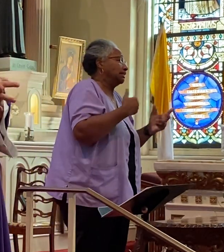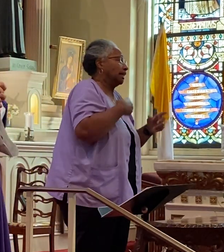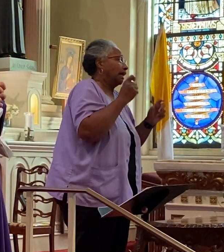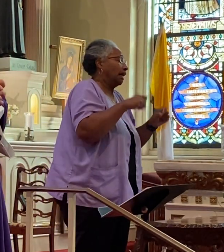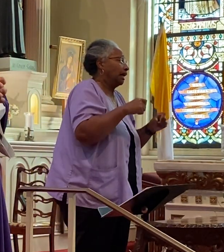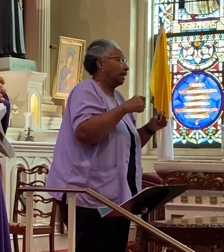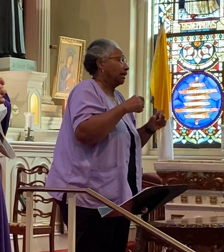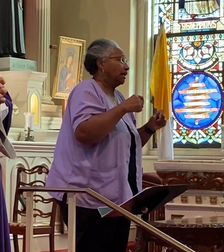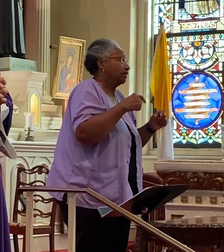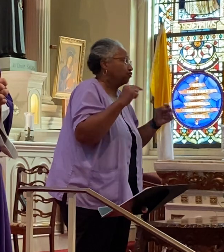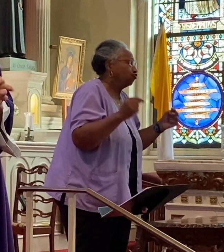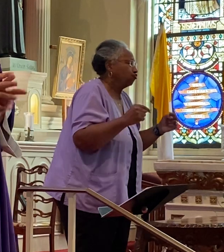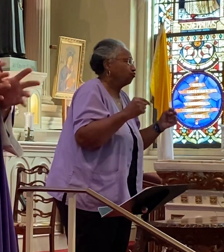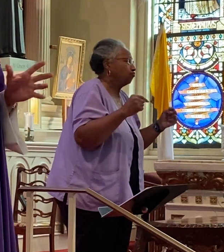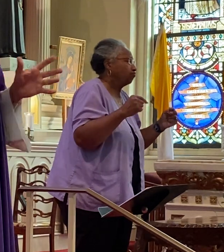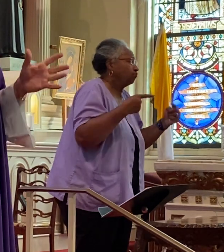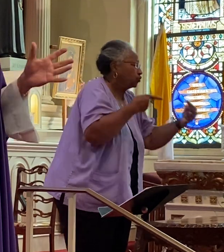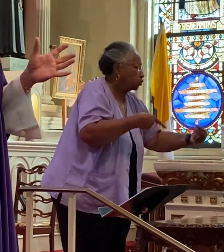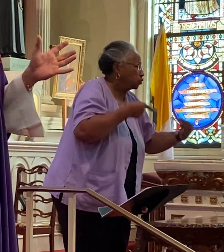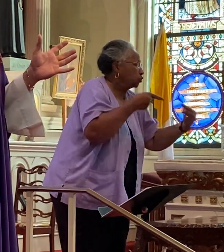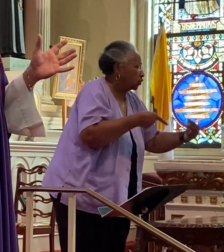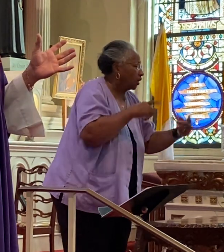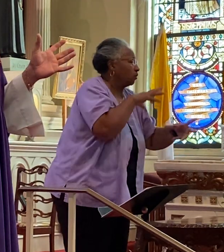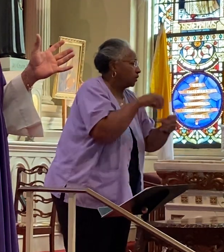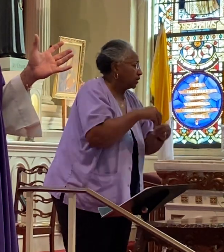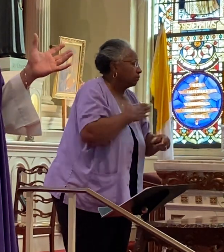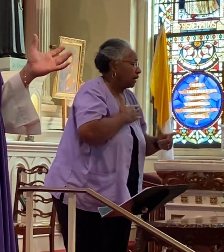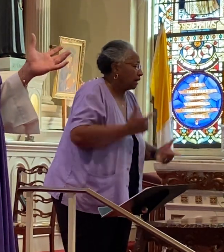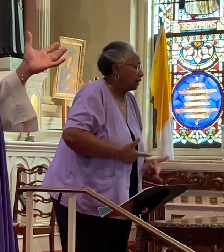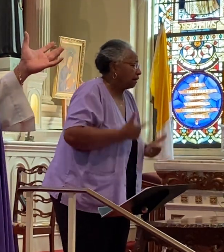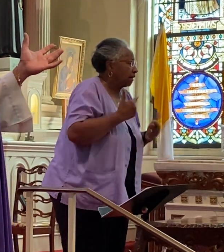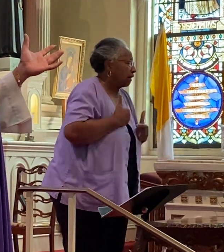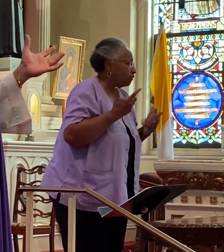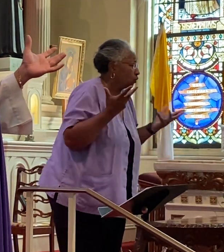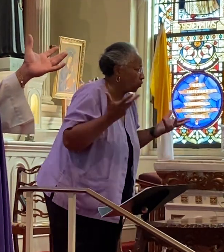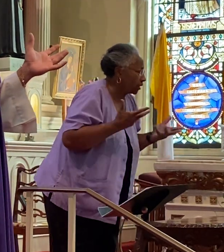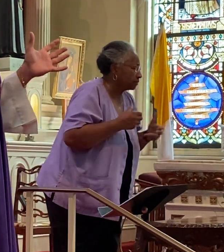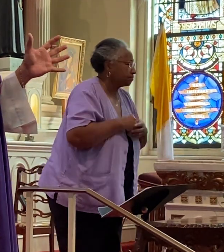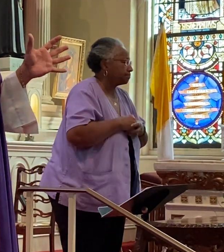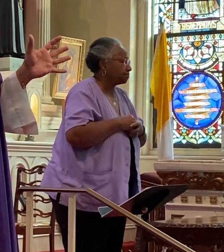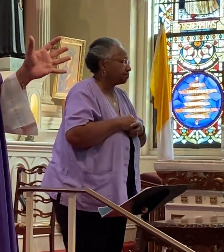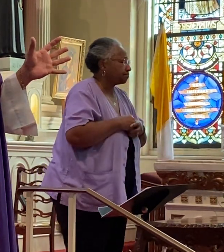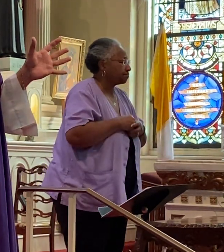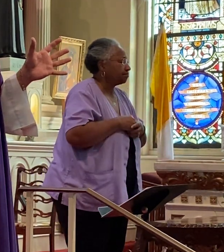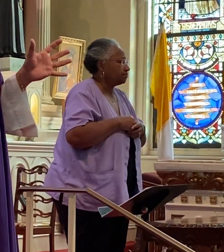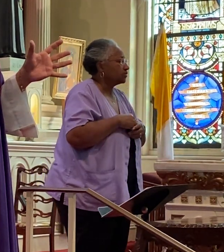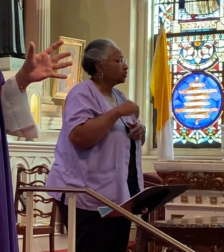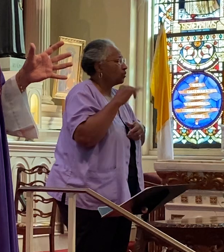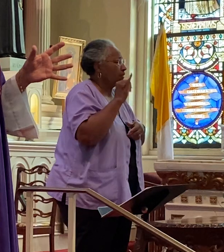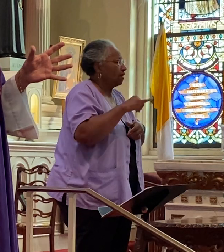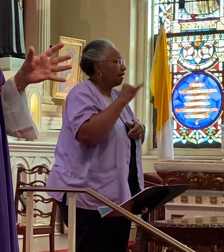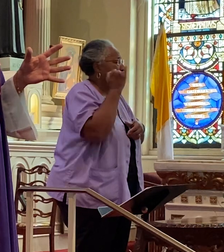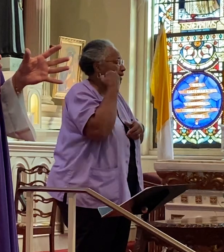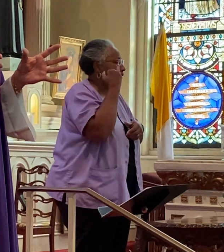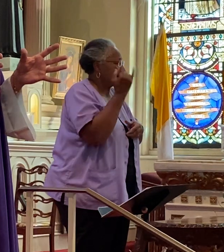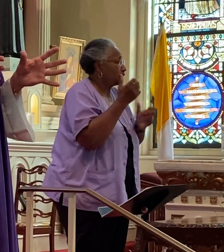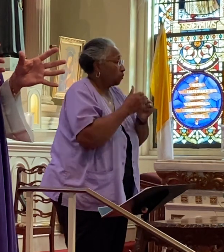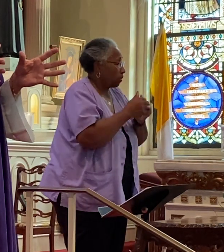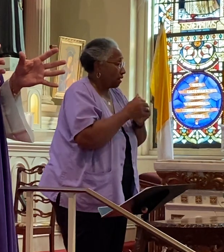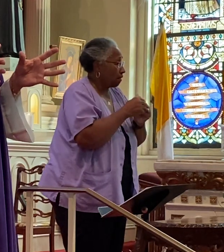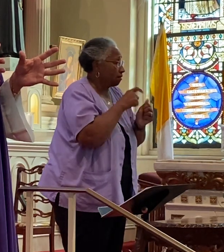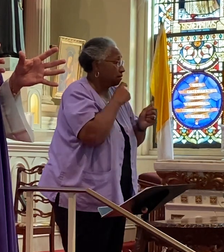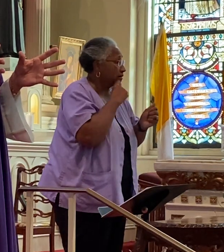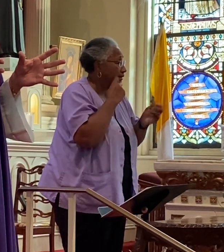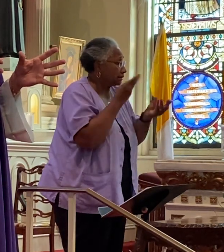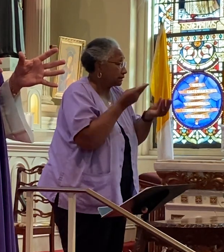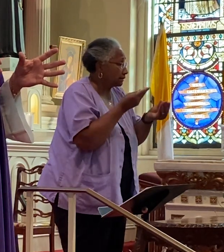most with? And with that imagery of the desert, hopefully as we go out